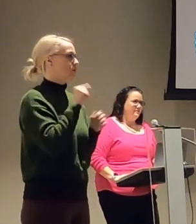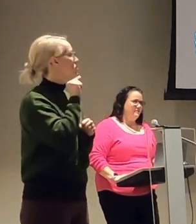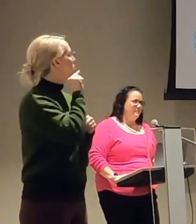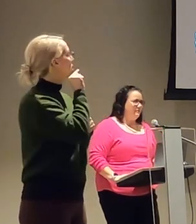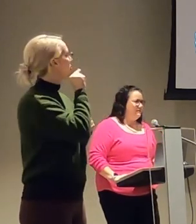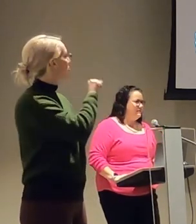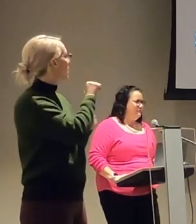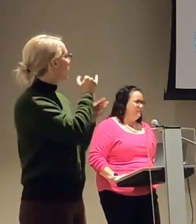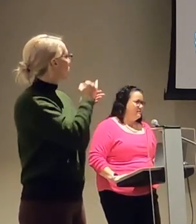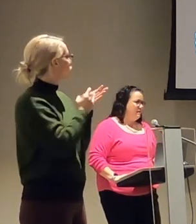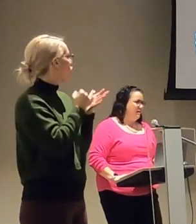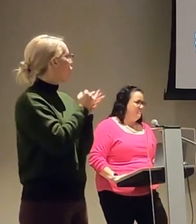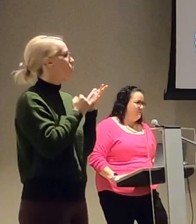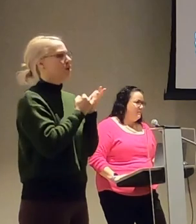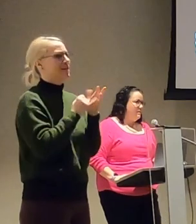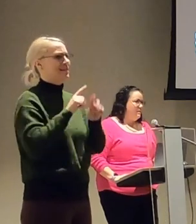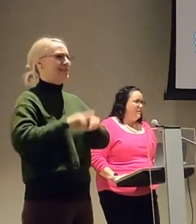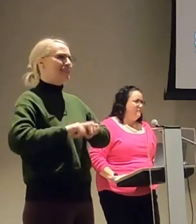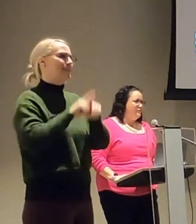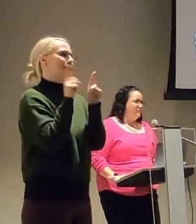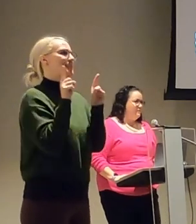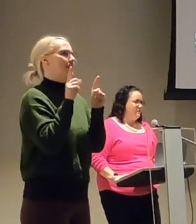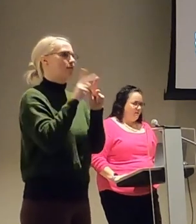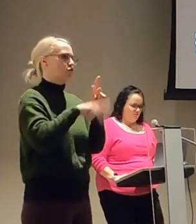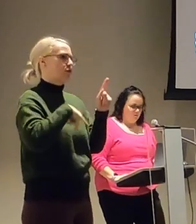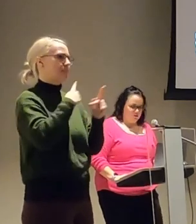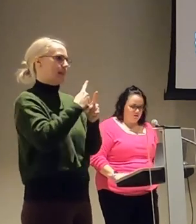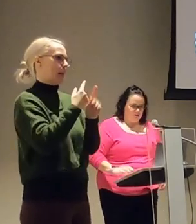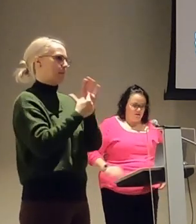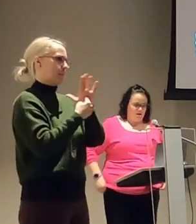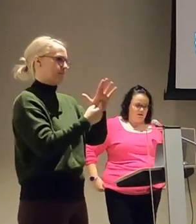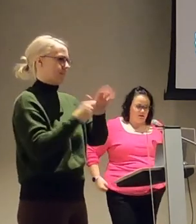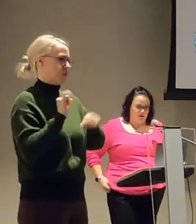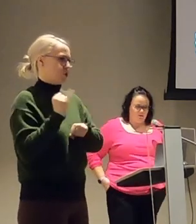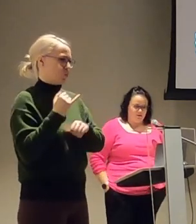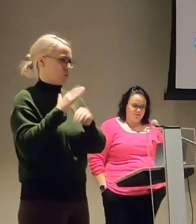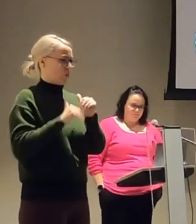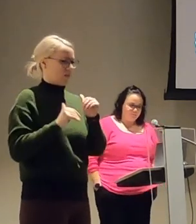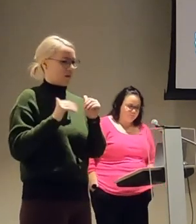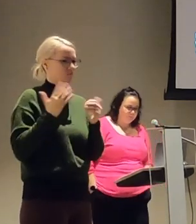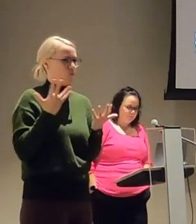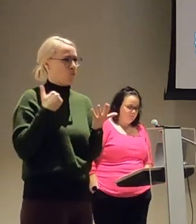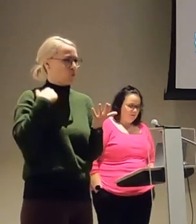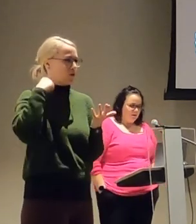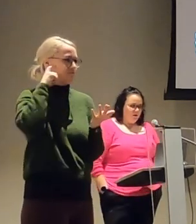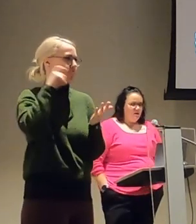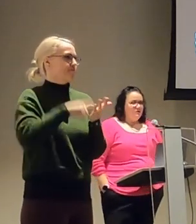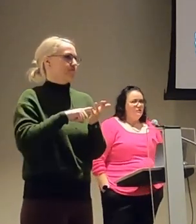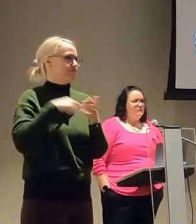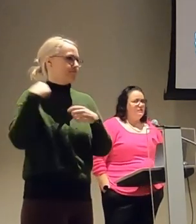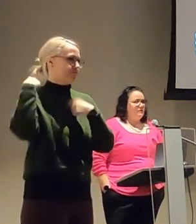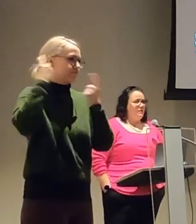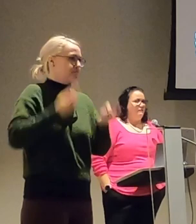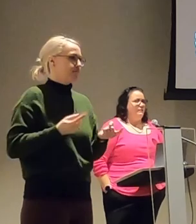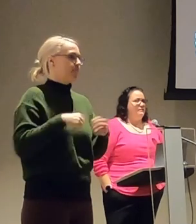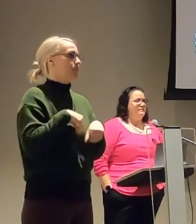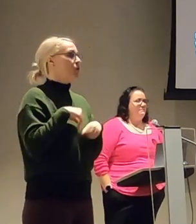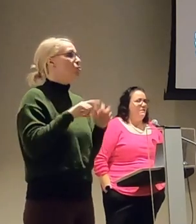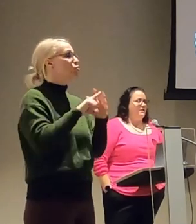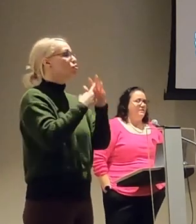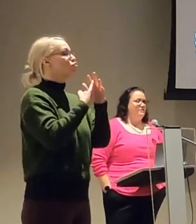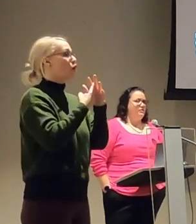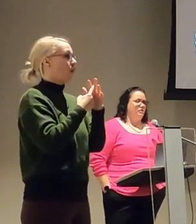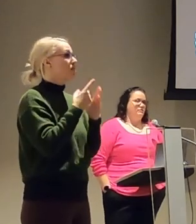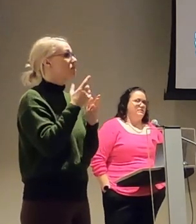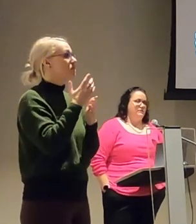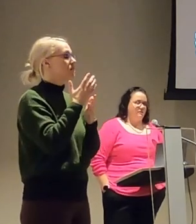artwork a really different type of Judith than what we just saw in ours. So to start off with,